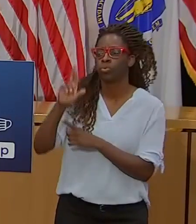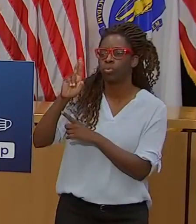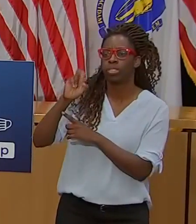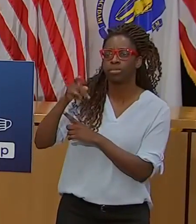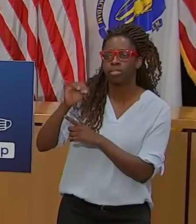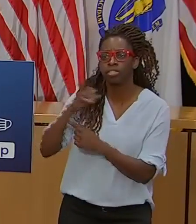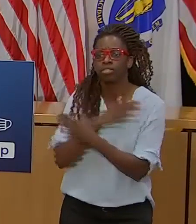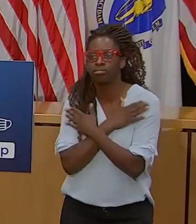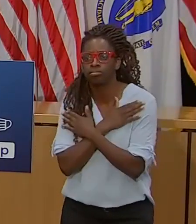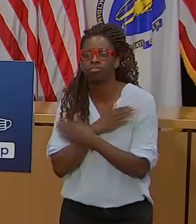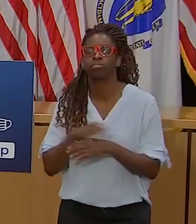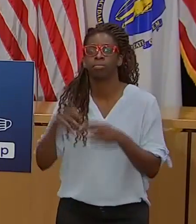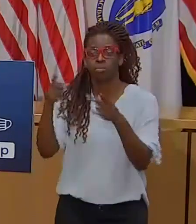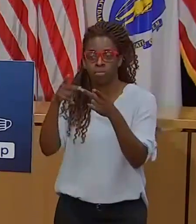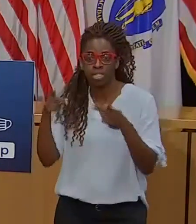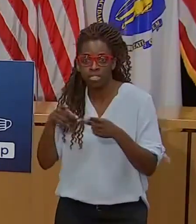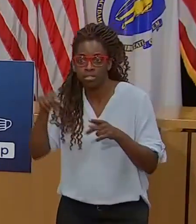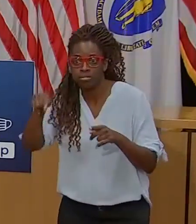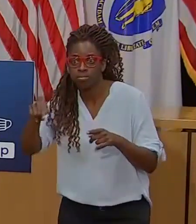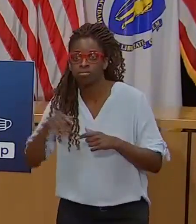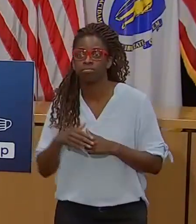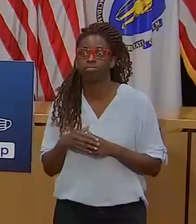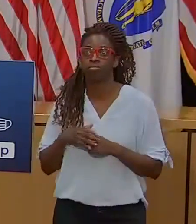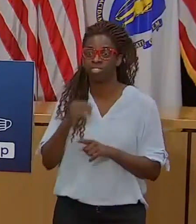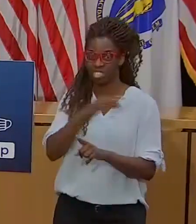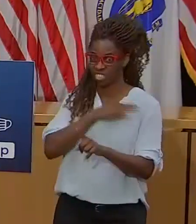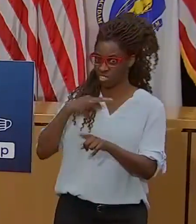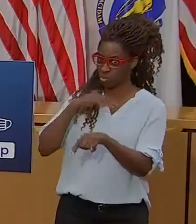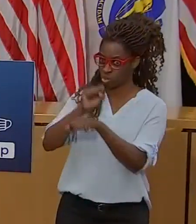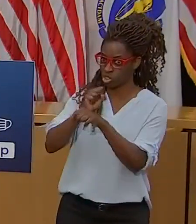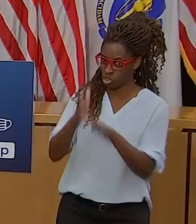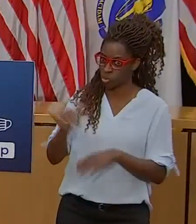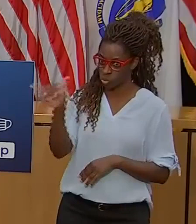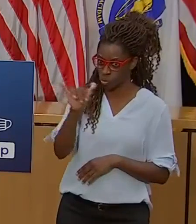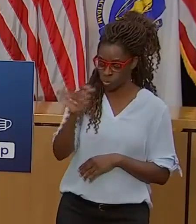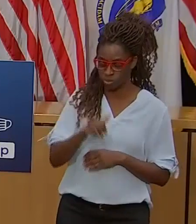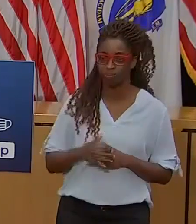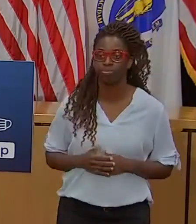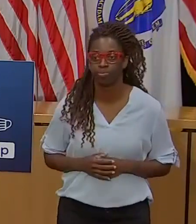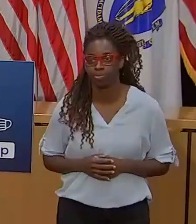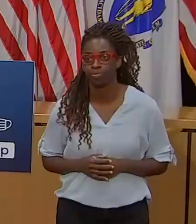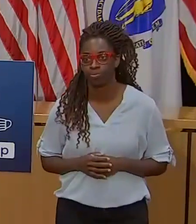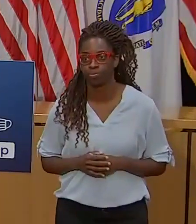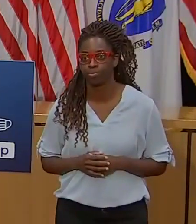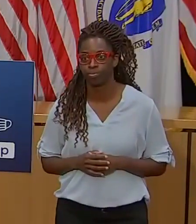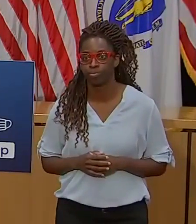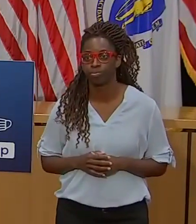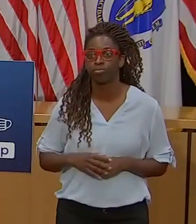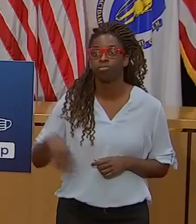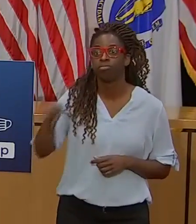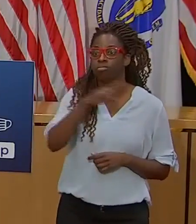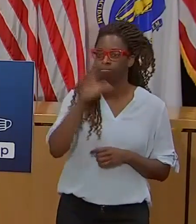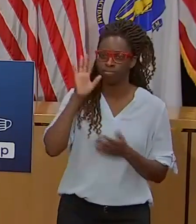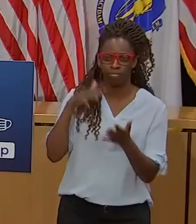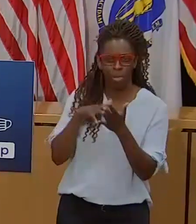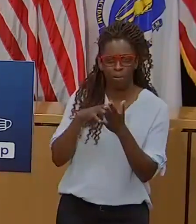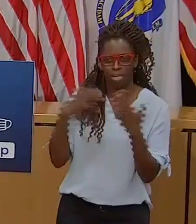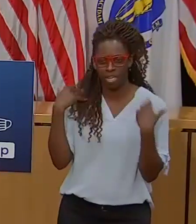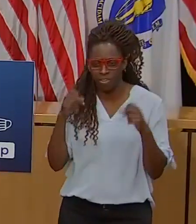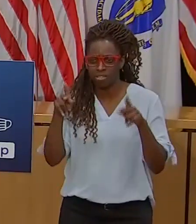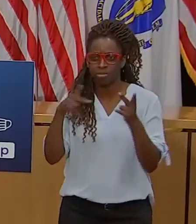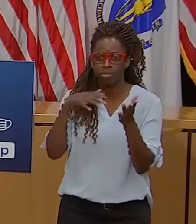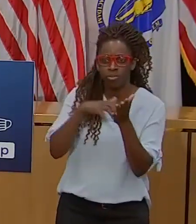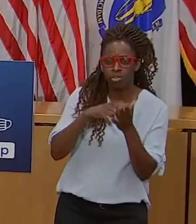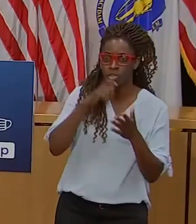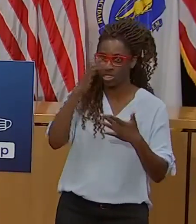the staff who work in those settings. The elderly, as we all know, are prone to becoming gravely ill from COVID-19,